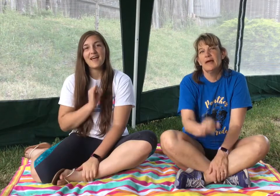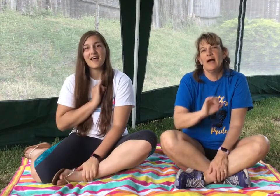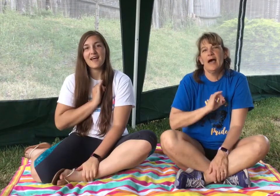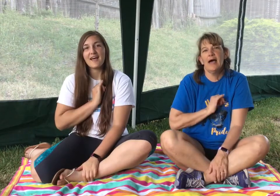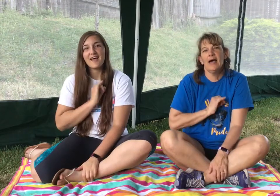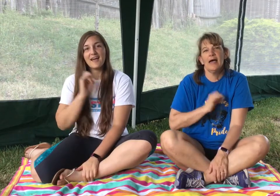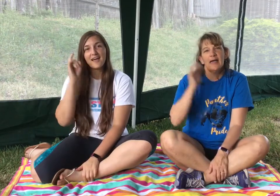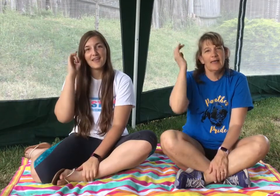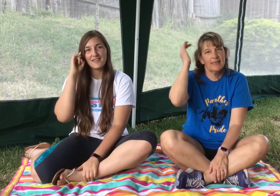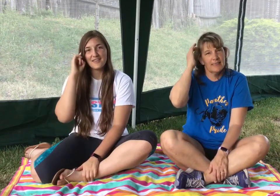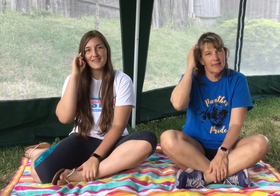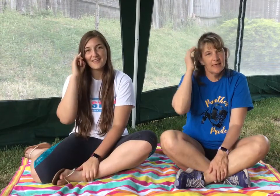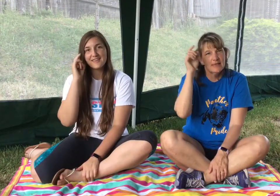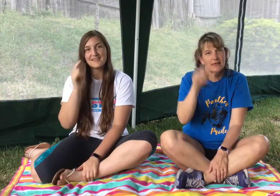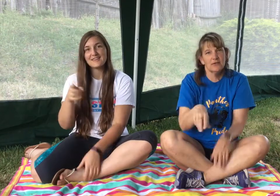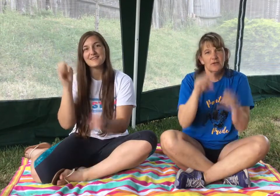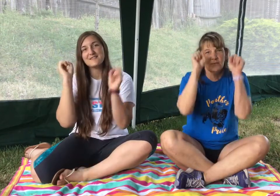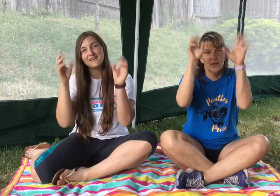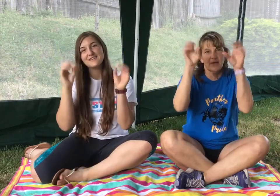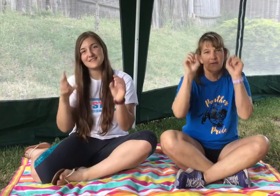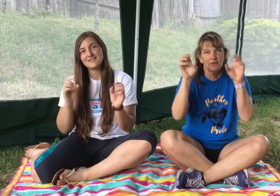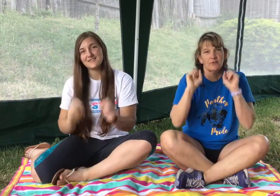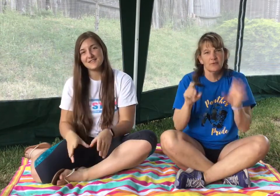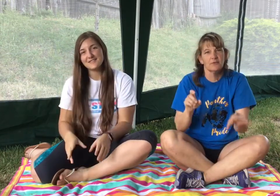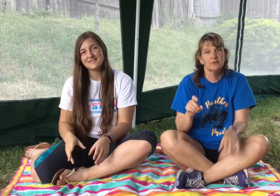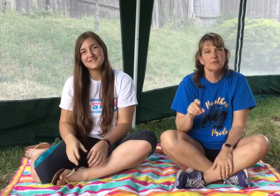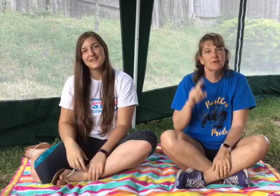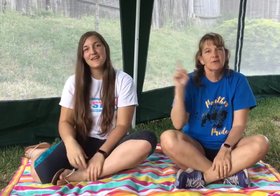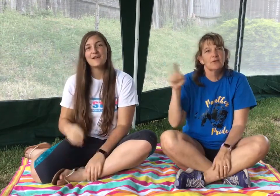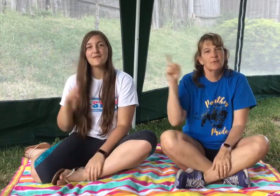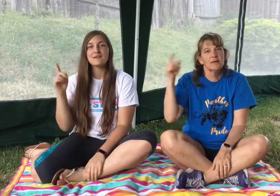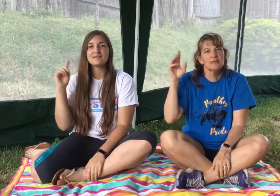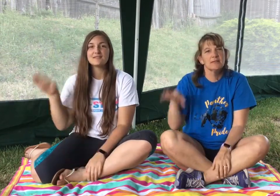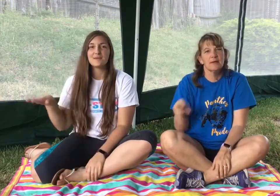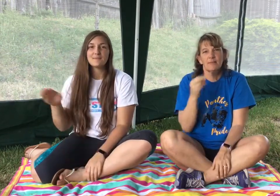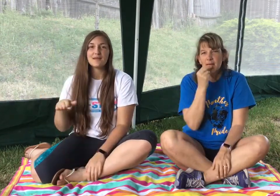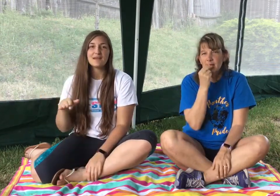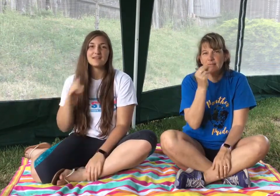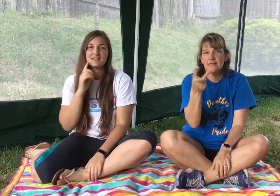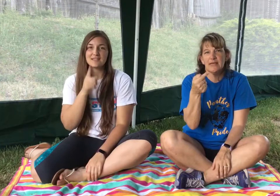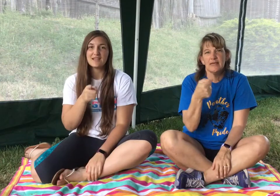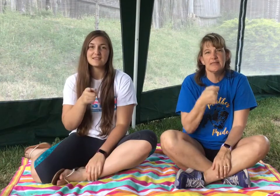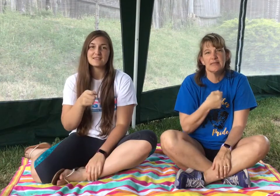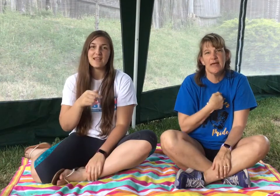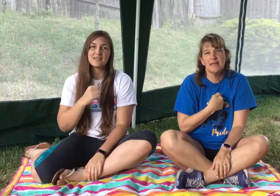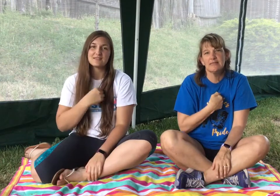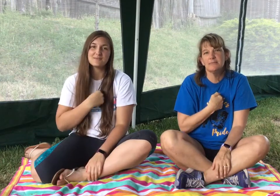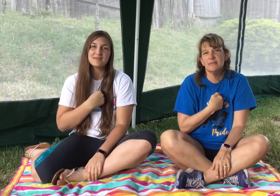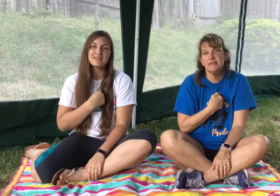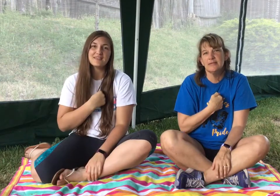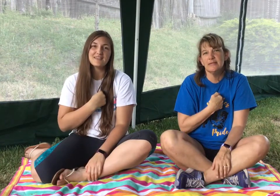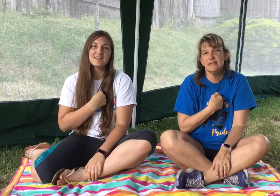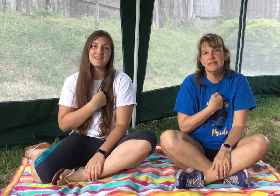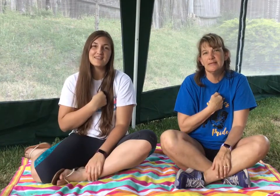line. I think you're wonderful when somebody says that to me.